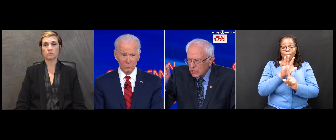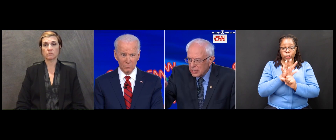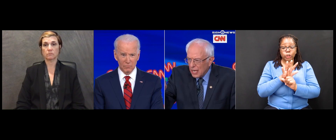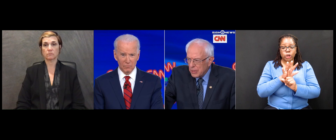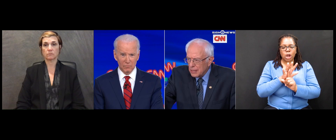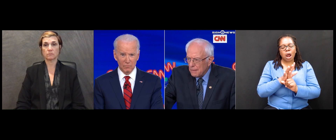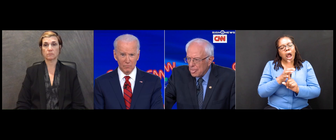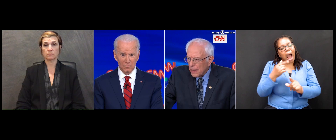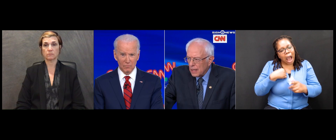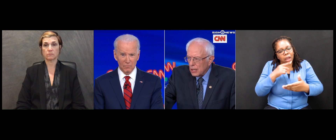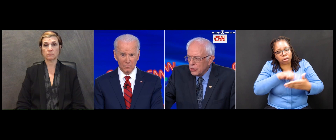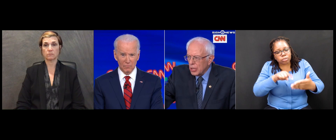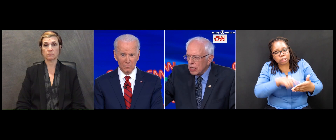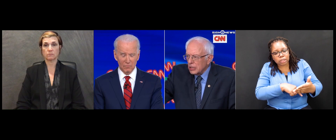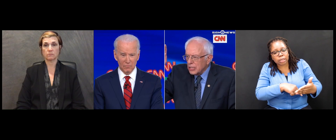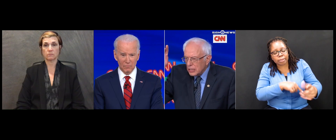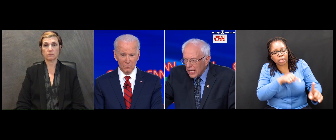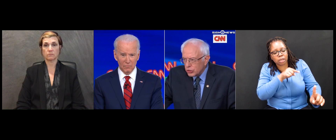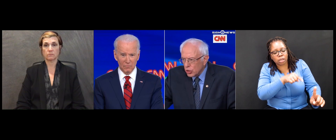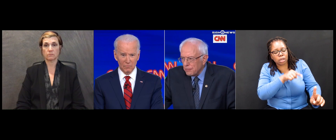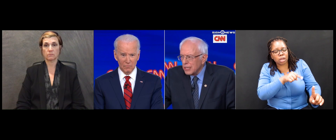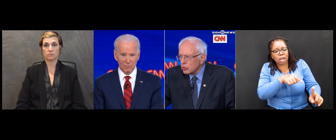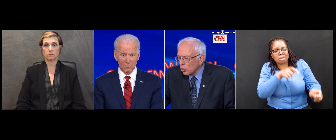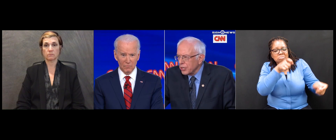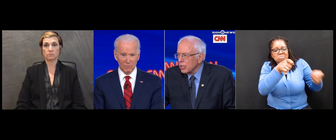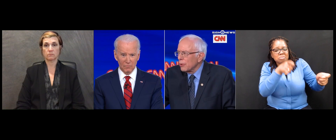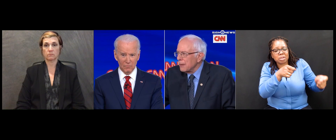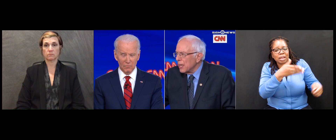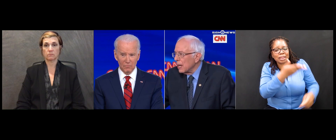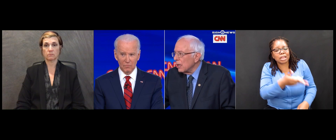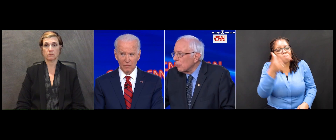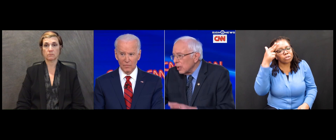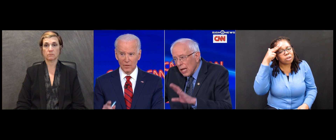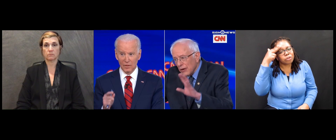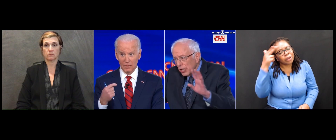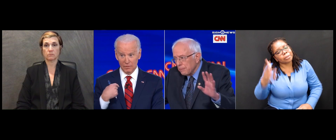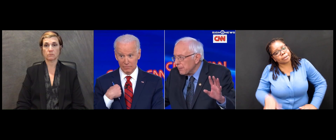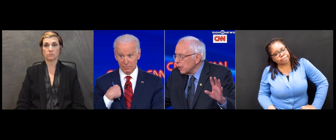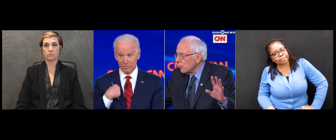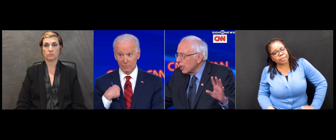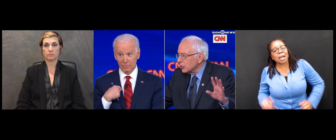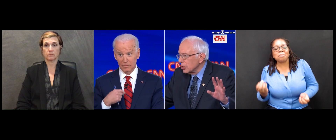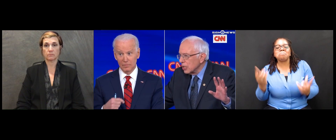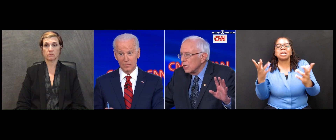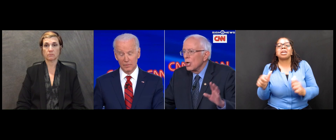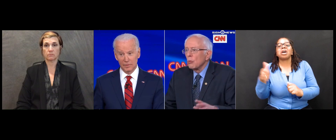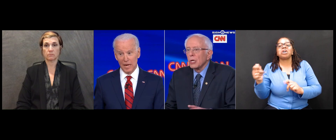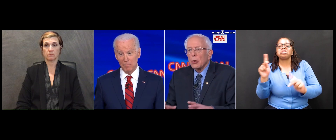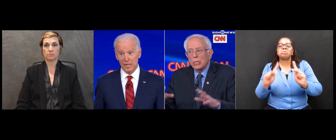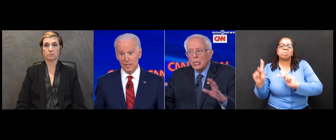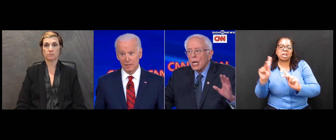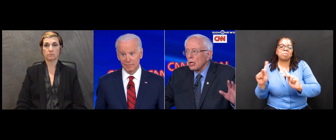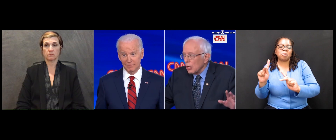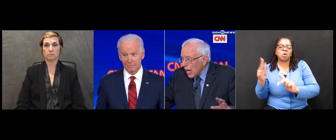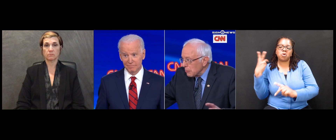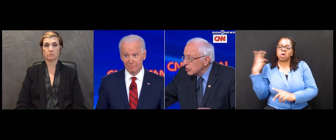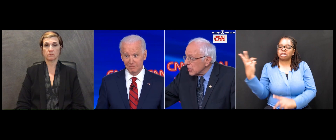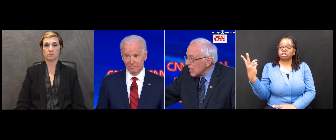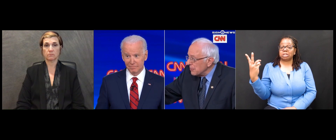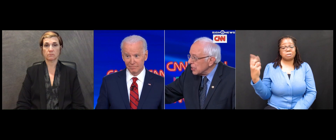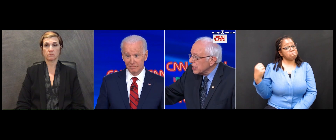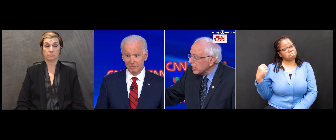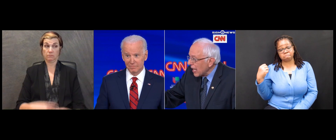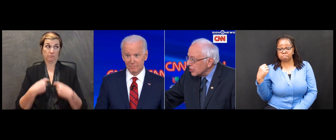I was condemning the dictatorship in Saudi Arabia, when a lot of other people in Washington, with me, I